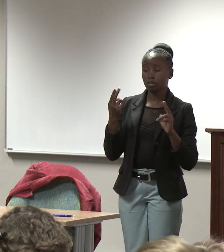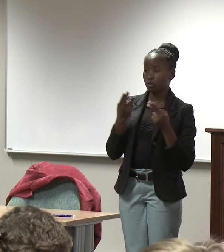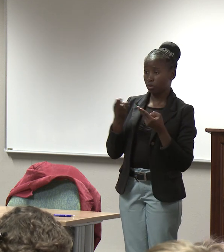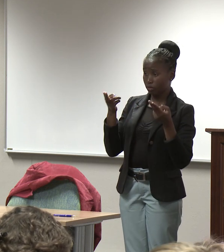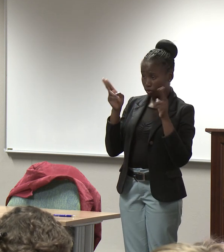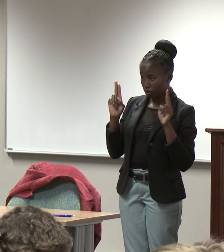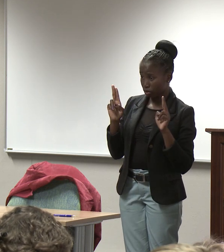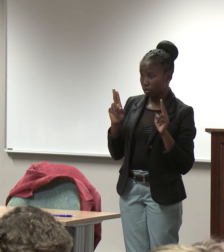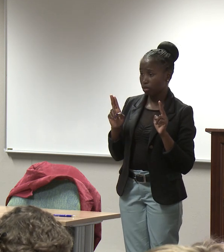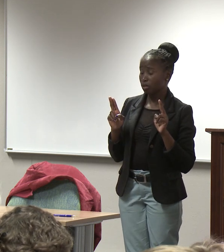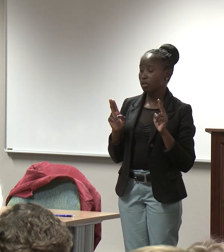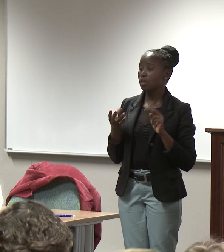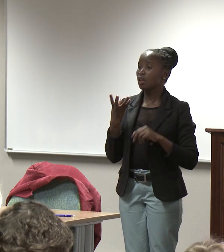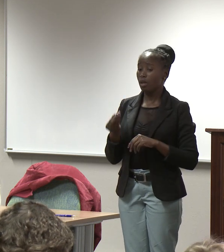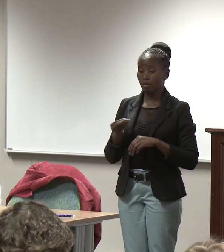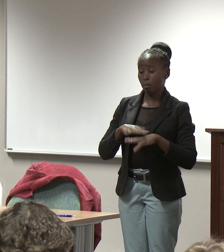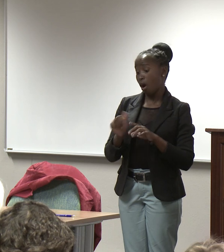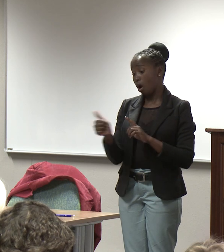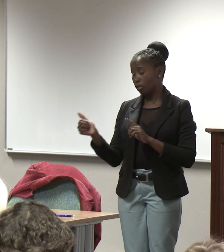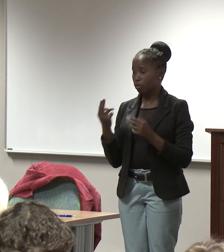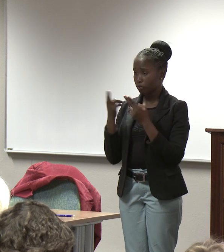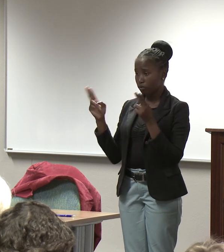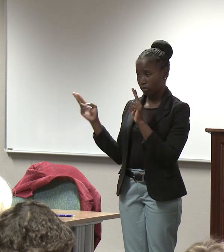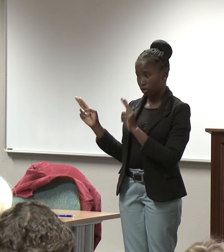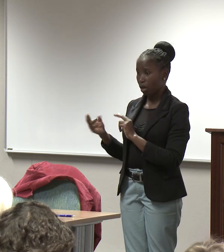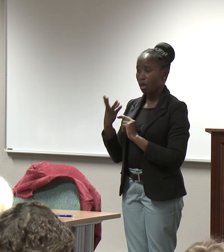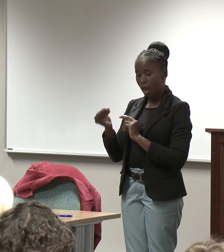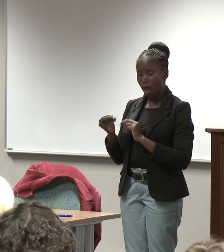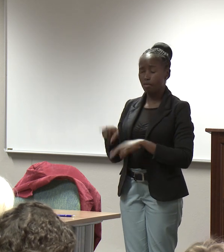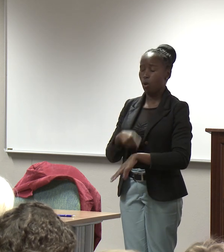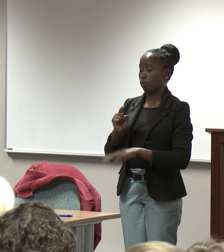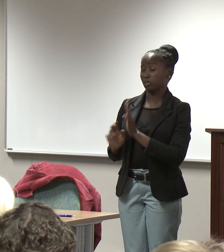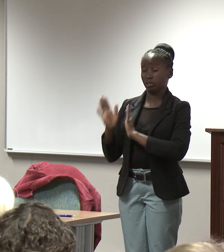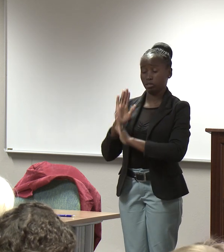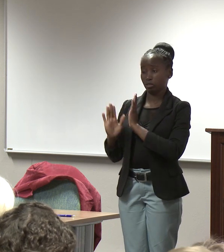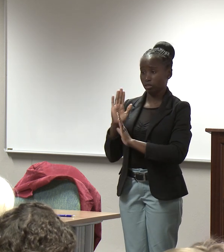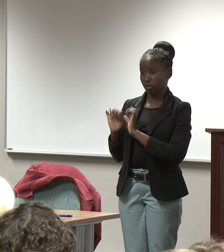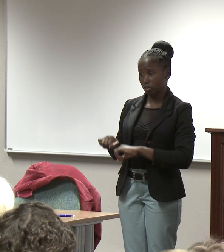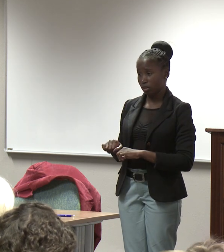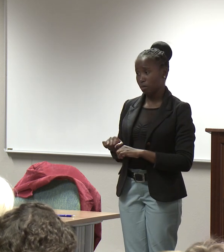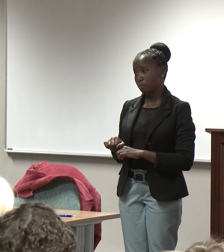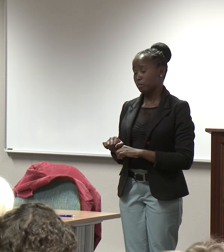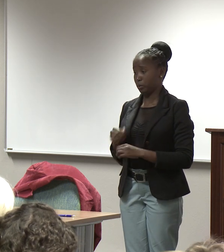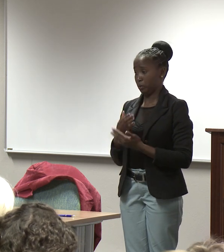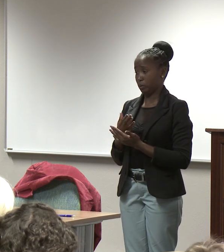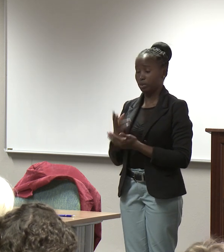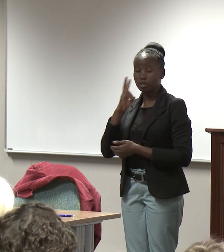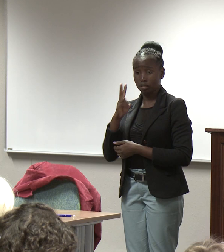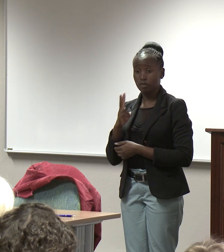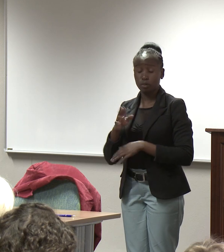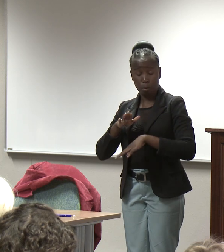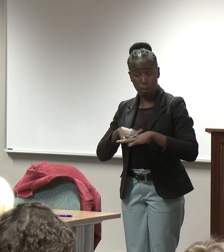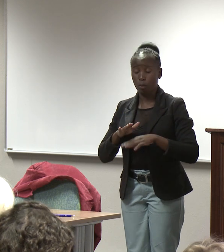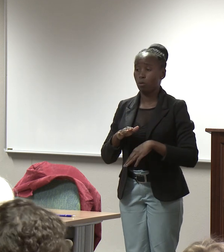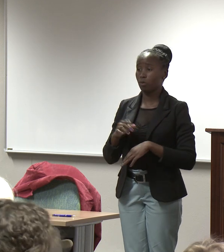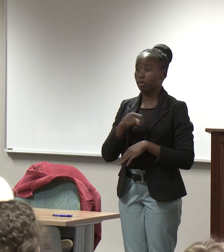know, the modern universities has a long history, and if we consider what we consider pre-modern universities,